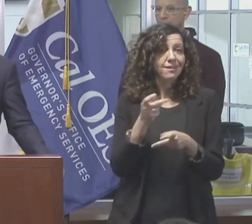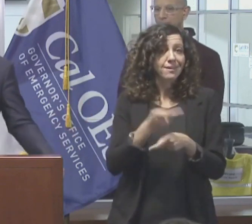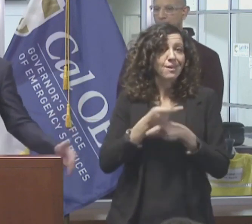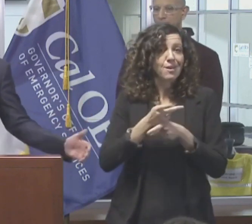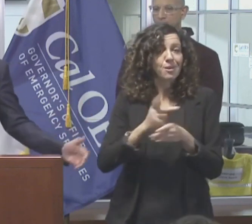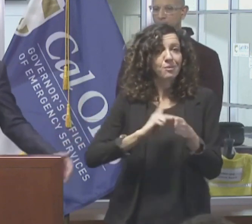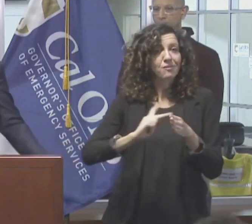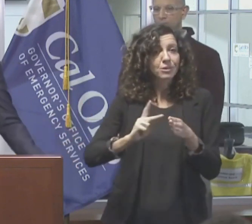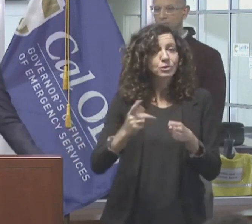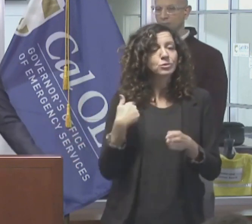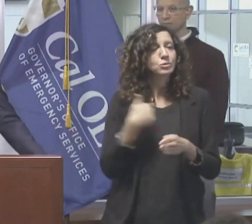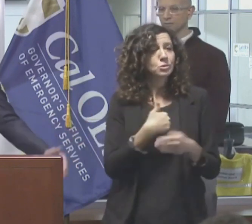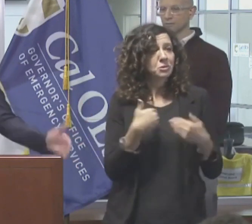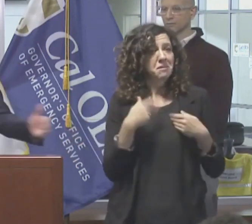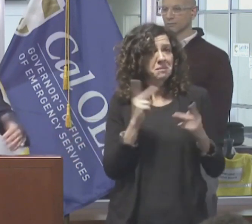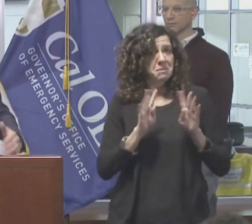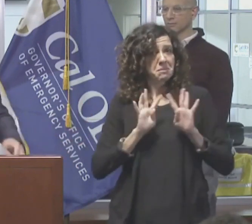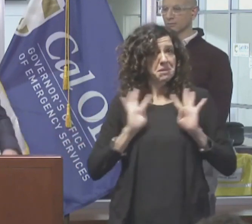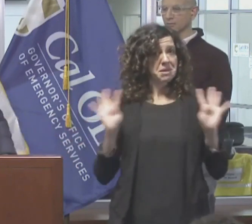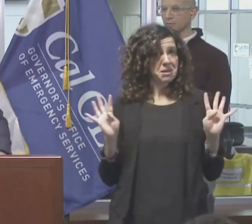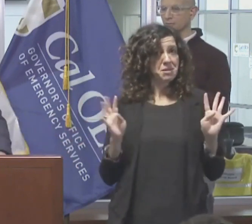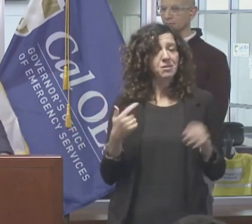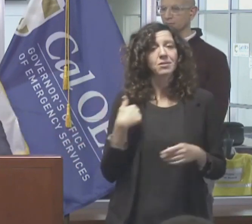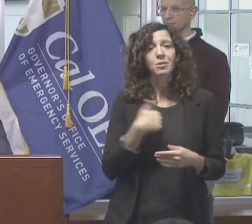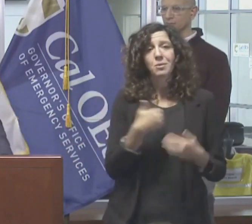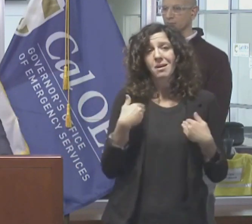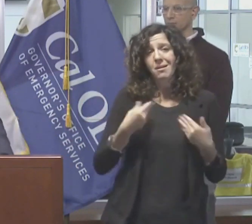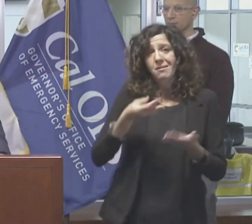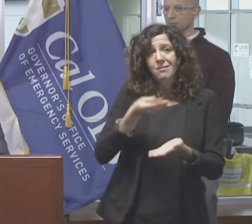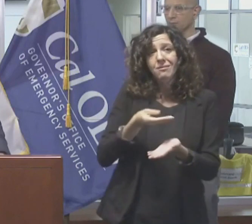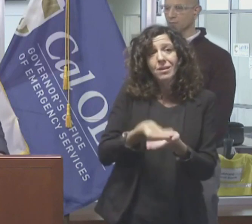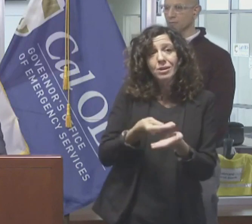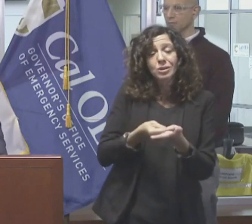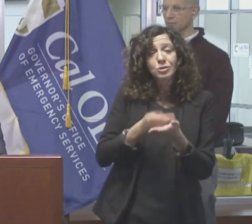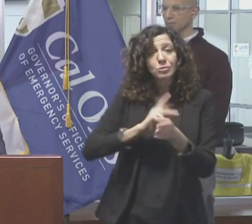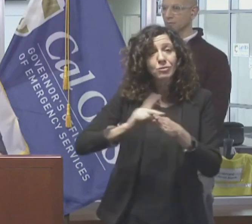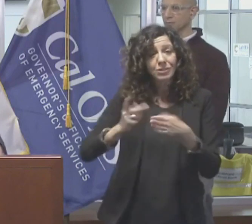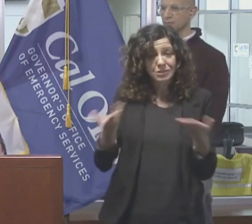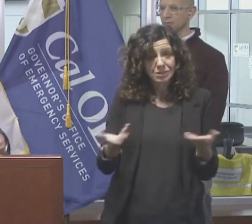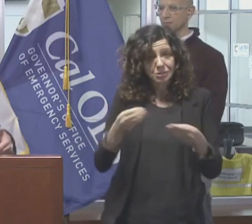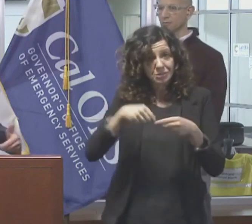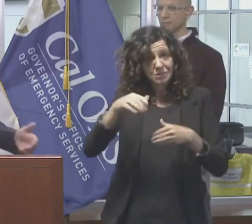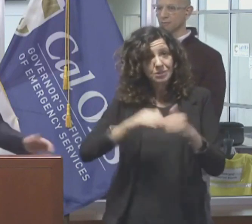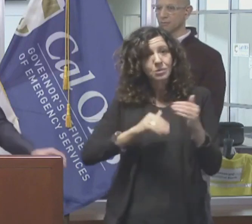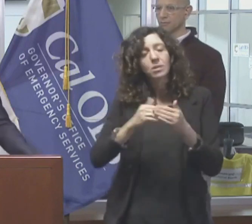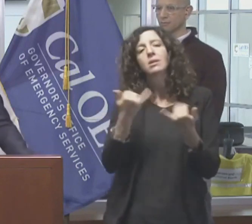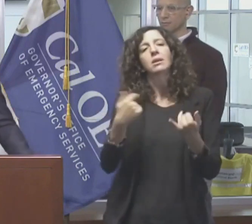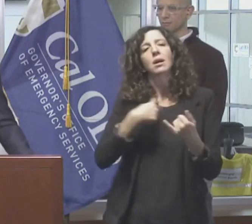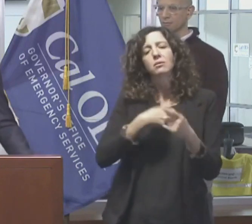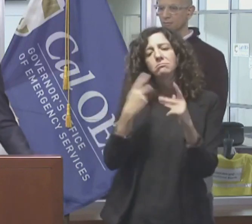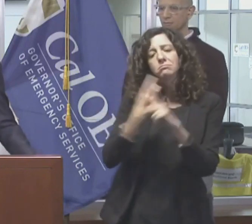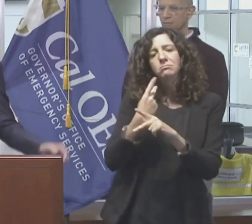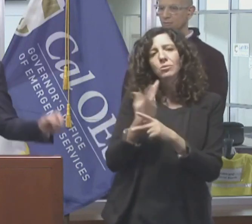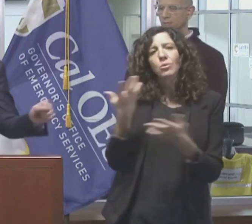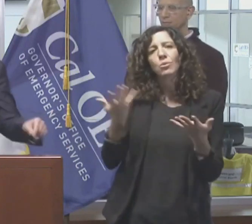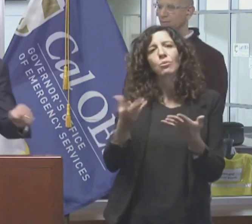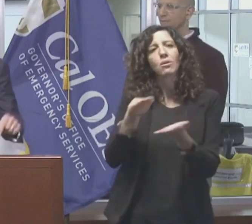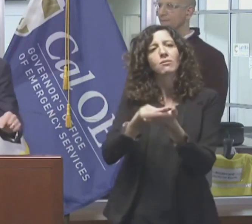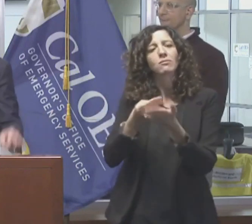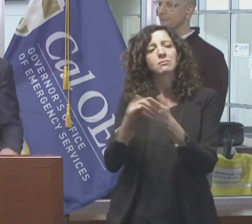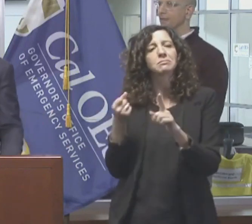here and others in this building. We are gaming out the financial impacts, not just to the state's budget, but